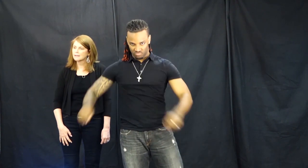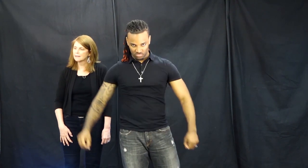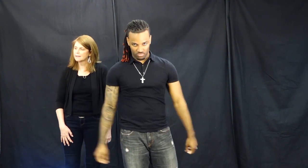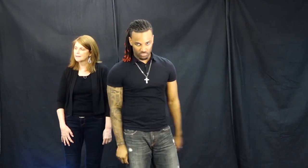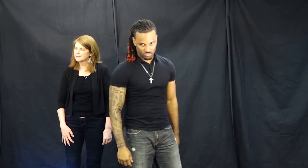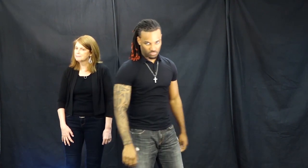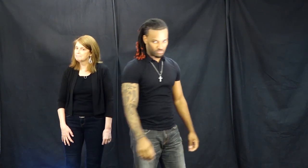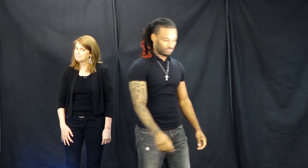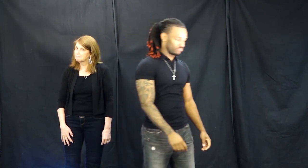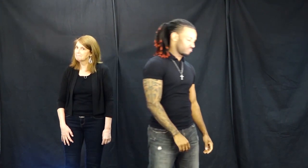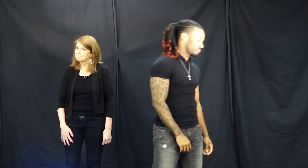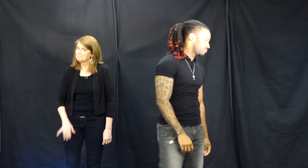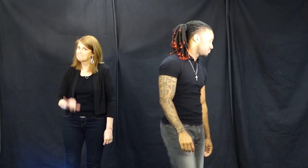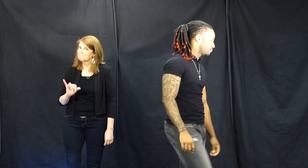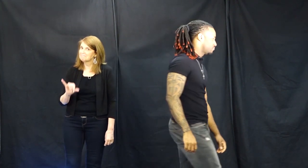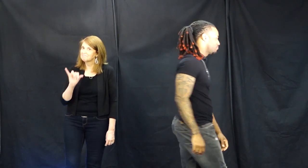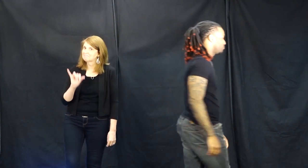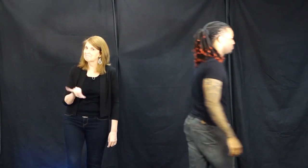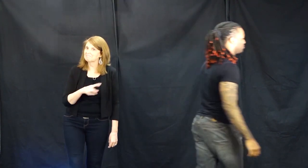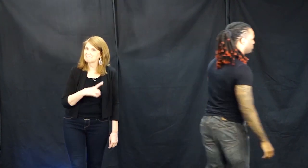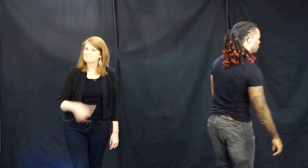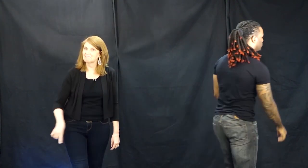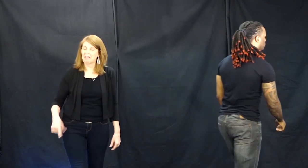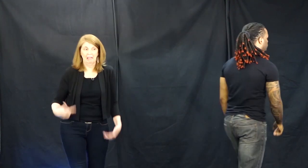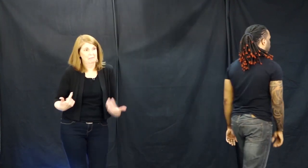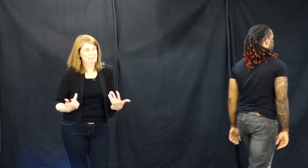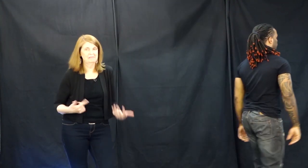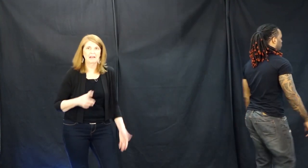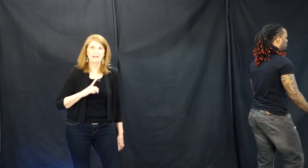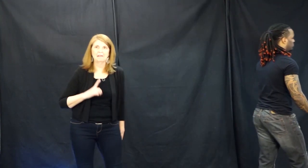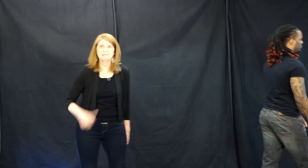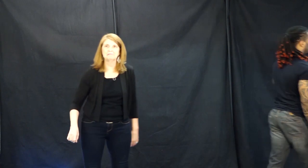none. Well, I'll be damned. Well, I'll be damned.